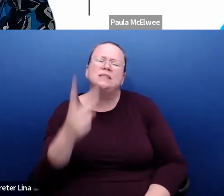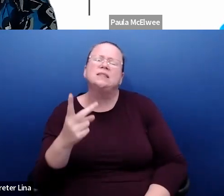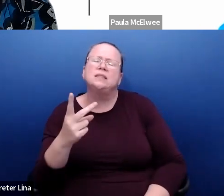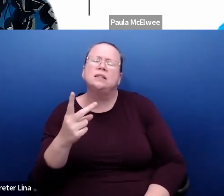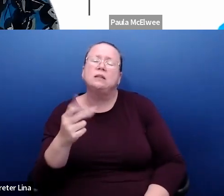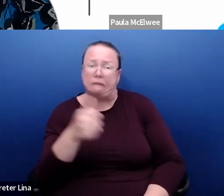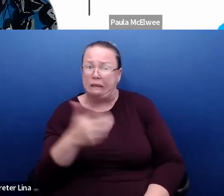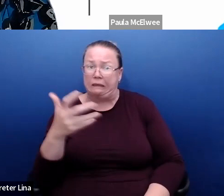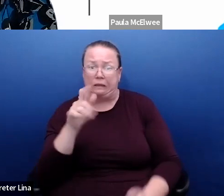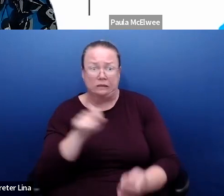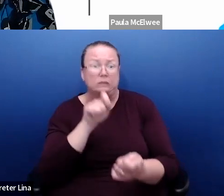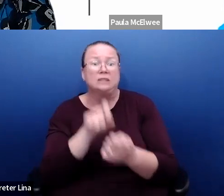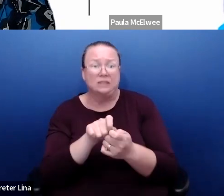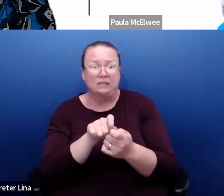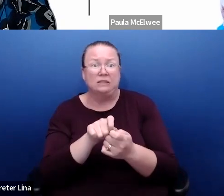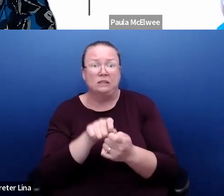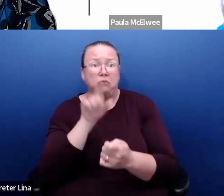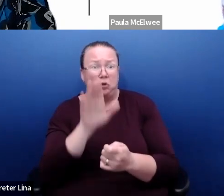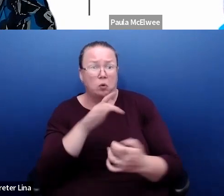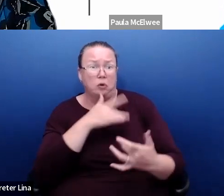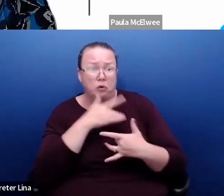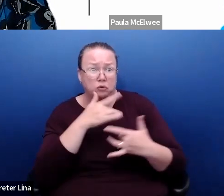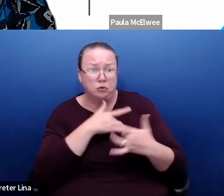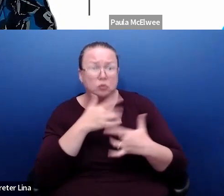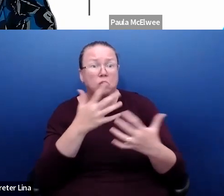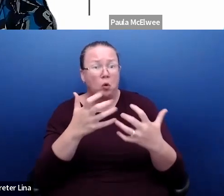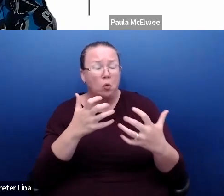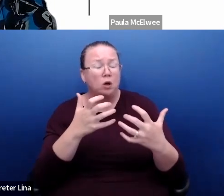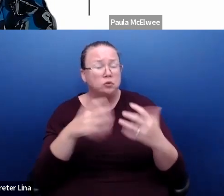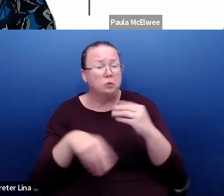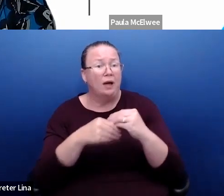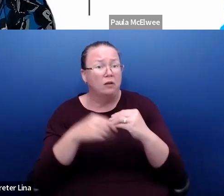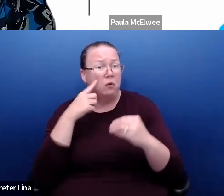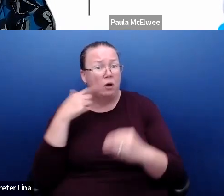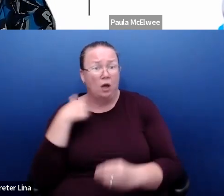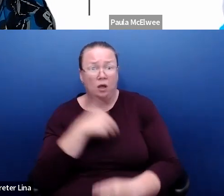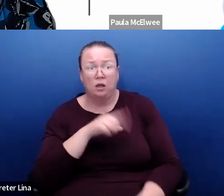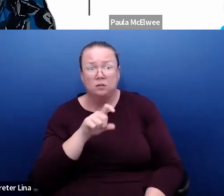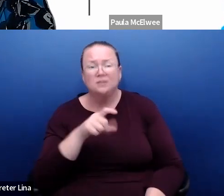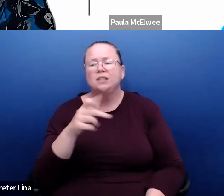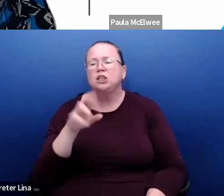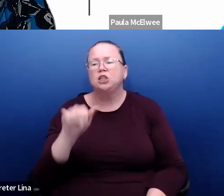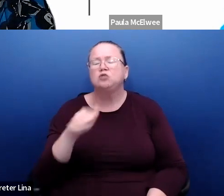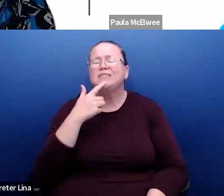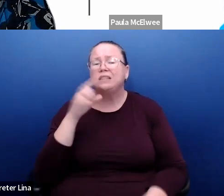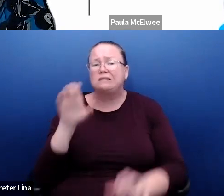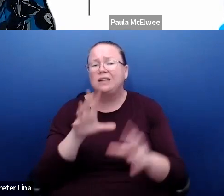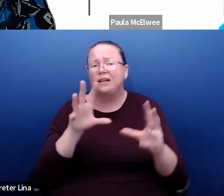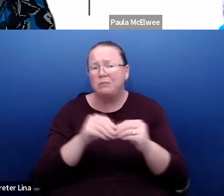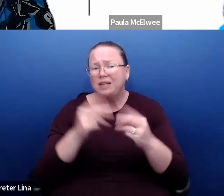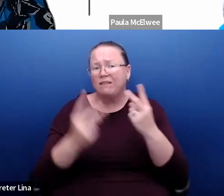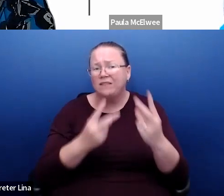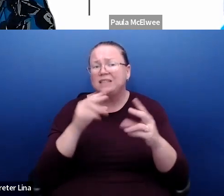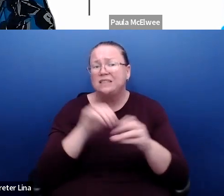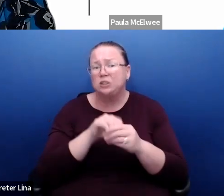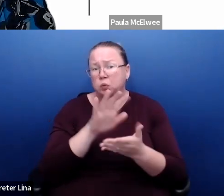there anything specific that you're concerned about that you'd like to drop in there for us? Kendra says, have you done a meeting or visit in